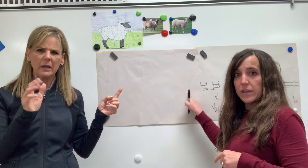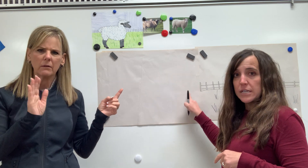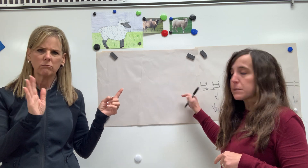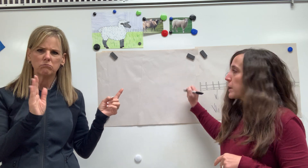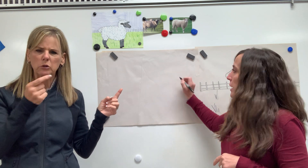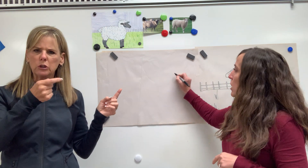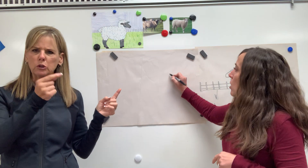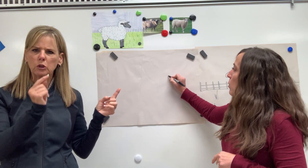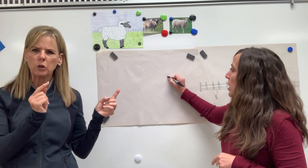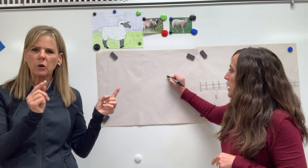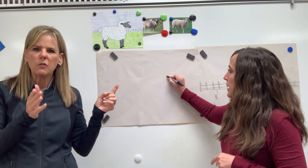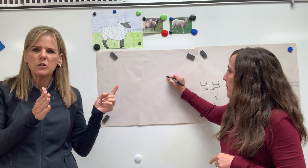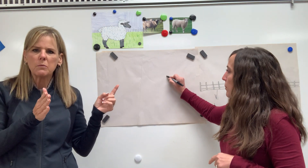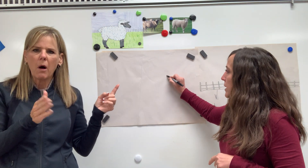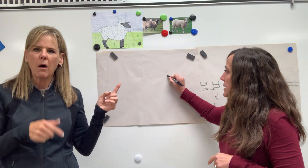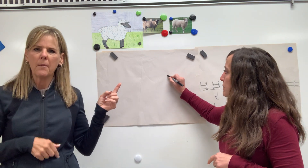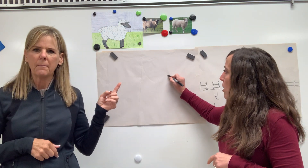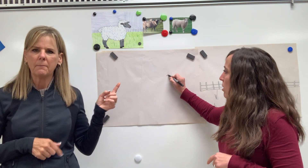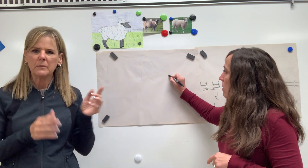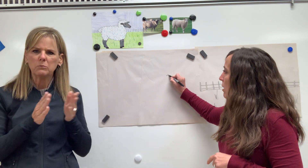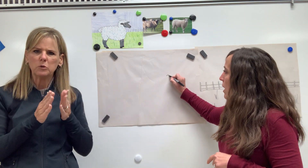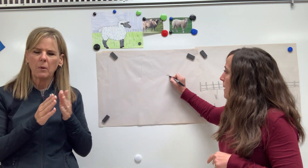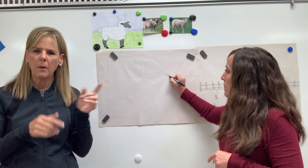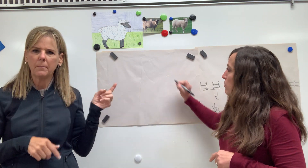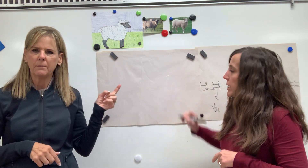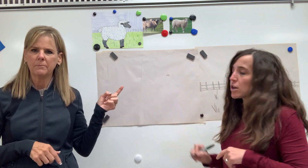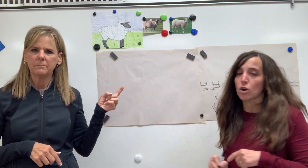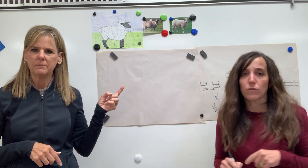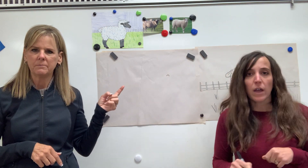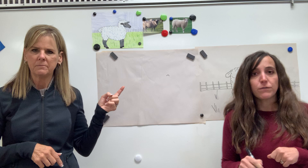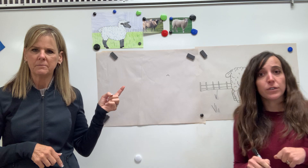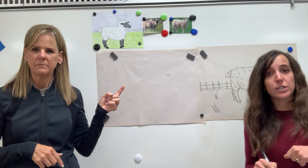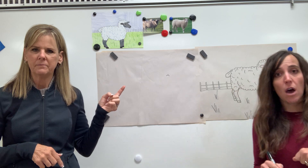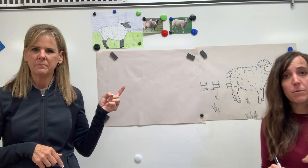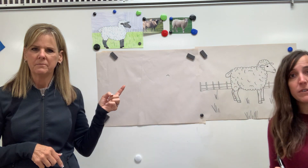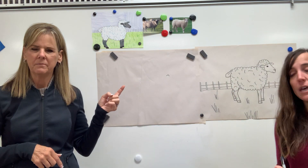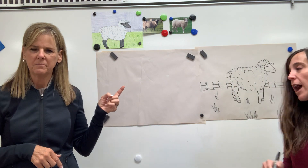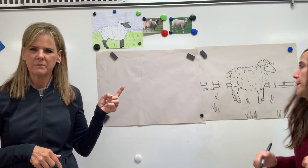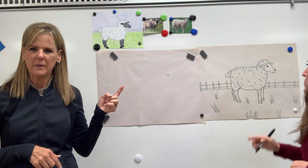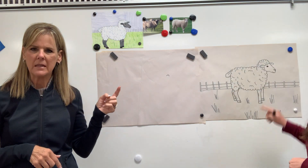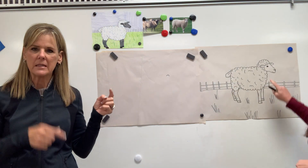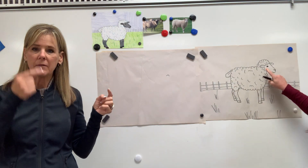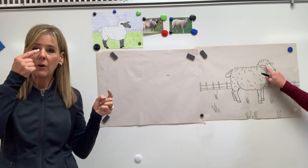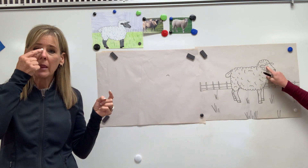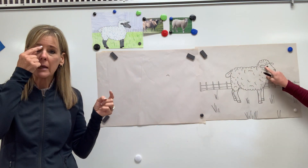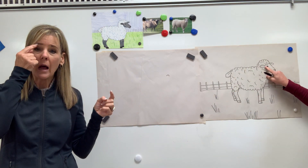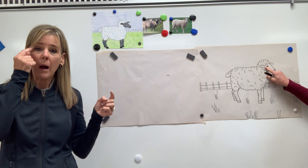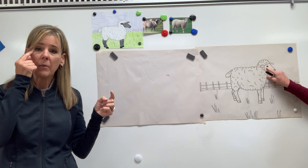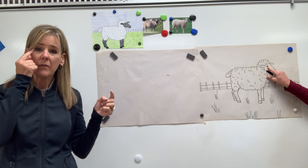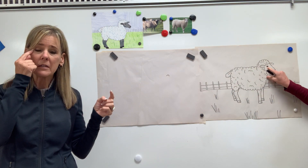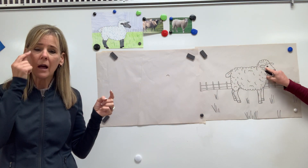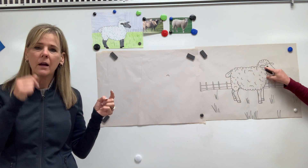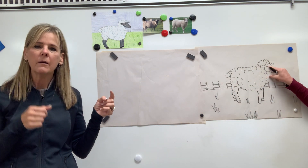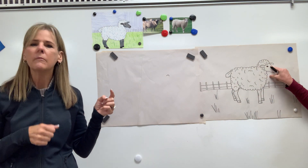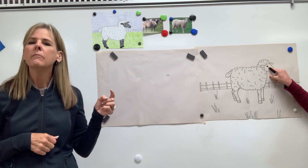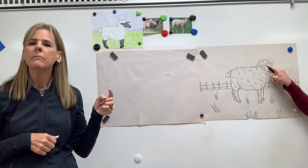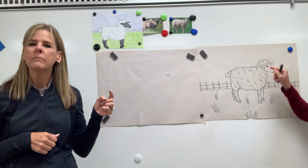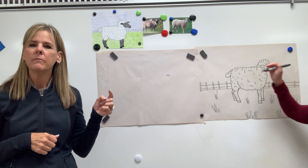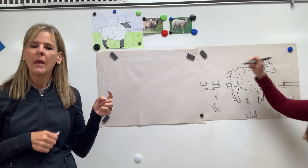this big. We're gonna keep it pretty small. Make a curved line for the top of his eye. Then we're gonna make a curved line for the bottom